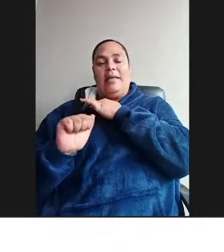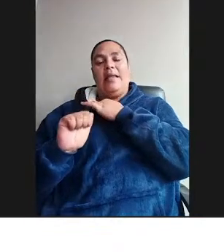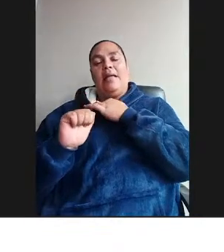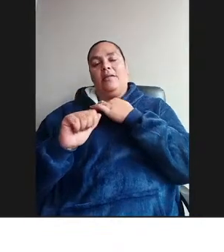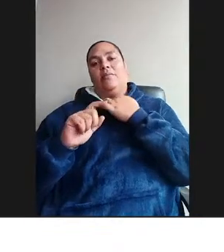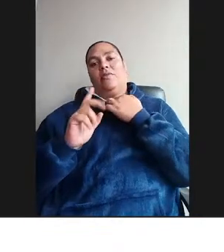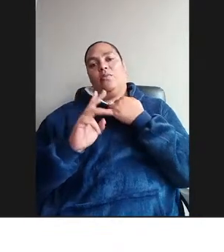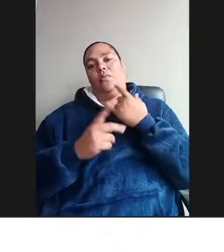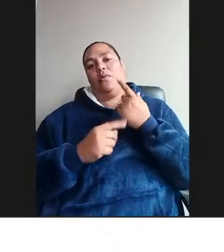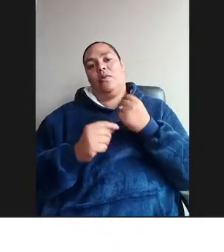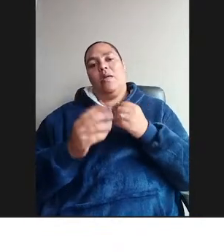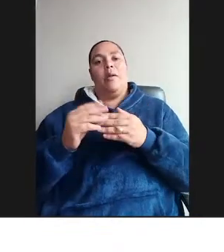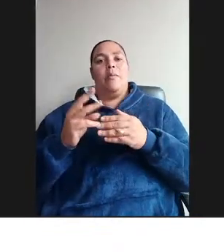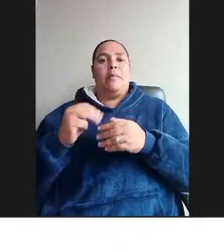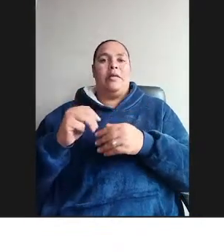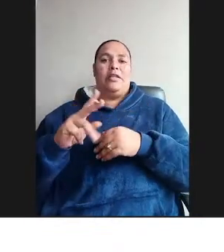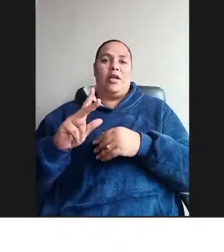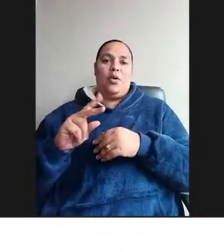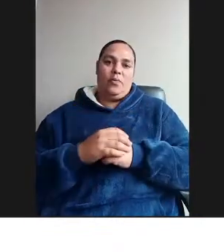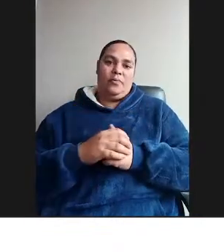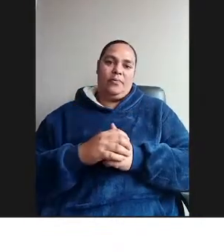Member Maseko.